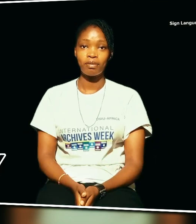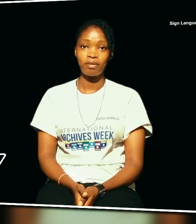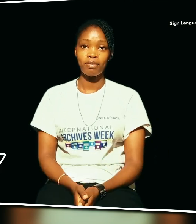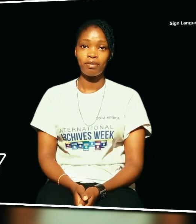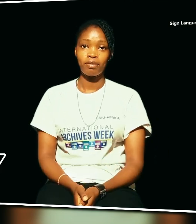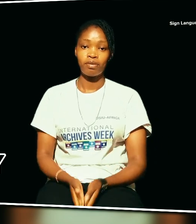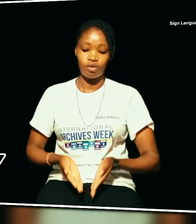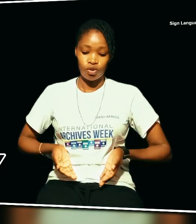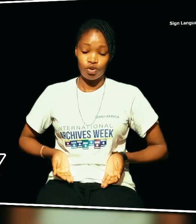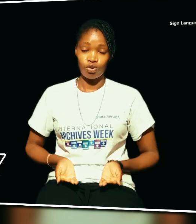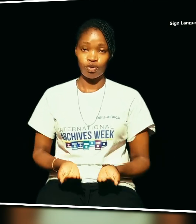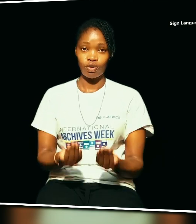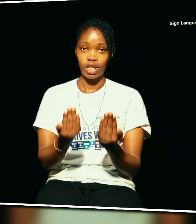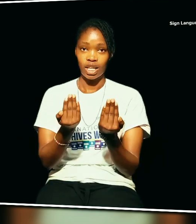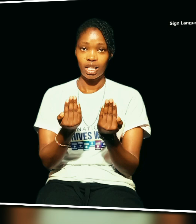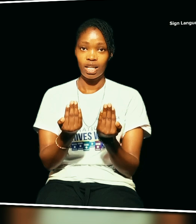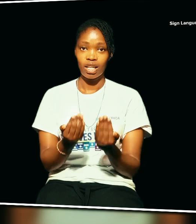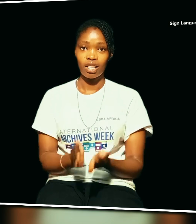twin,